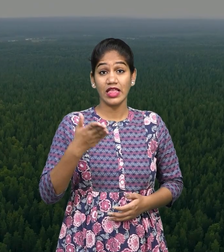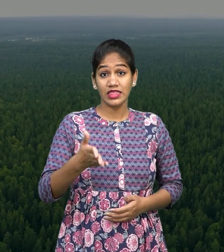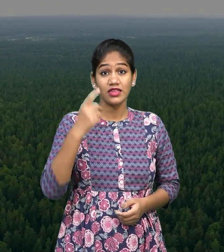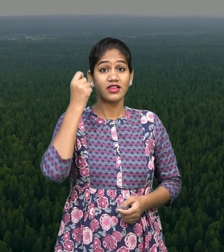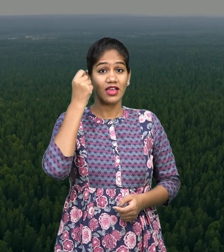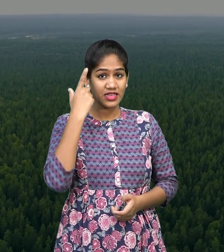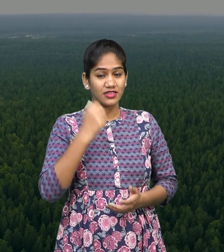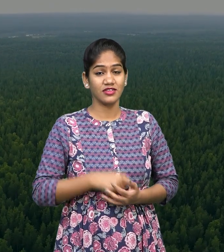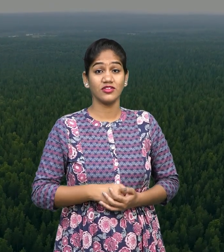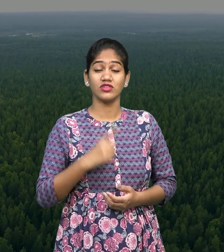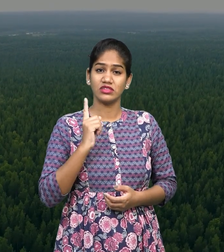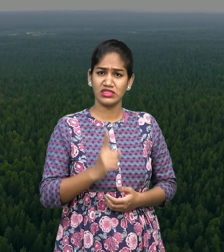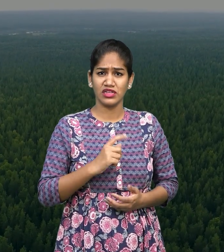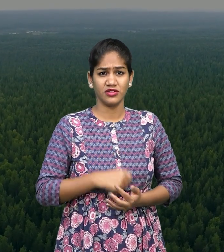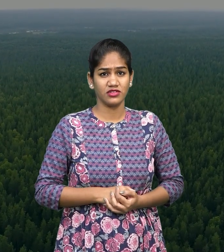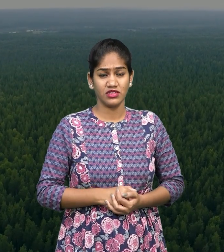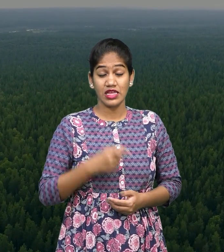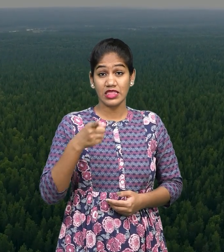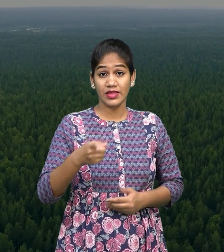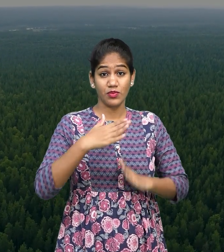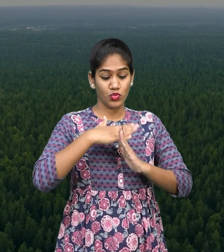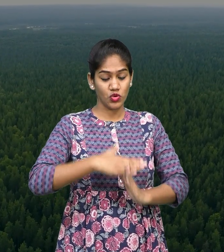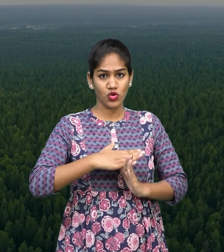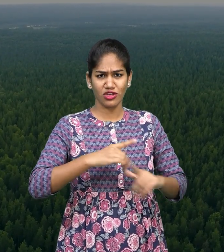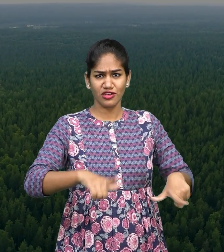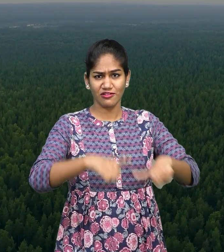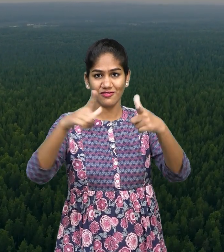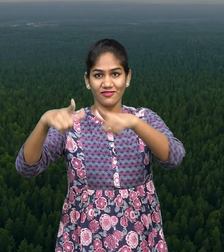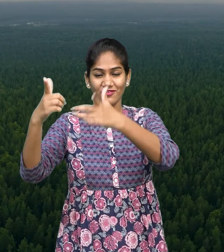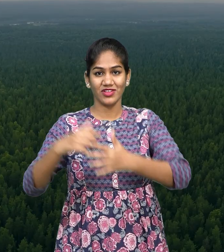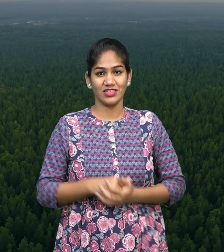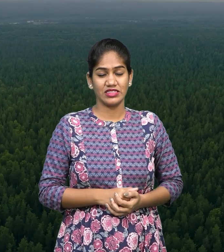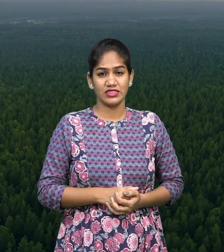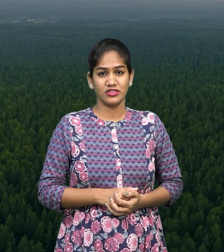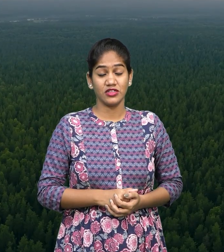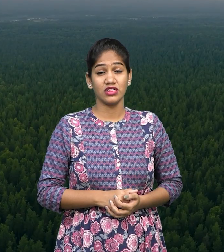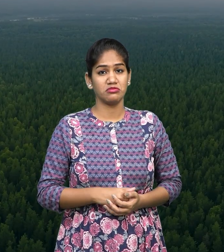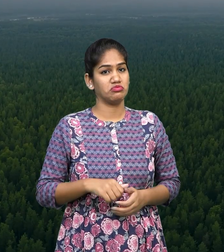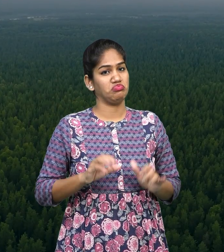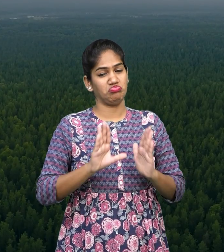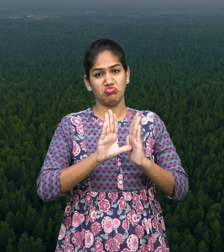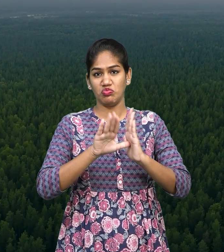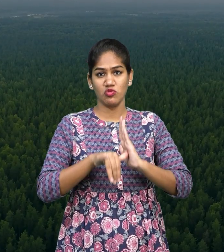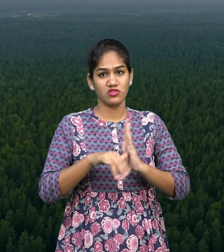They understood that the protection of forest was impossible